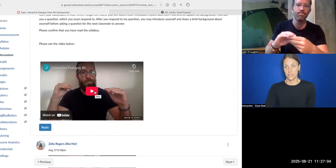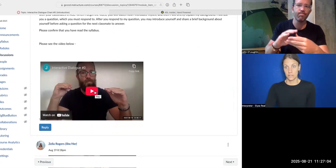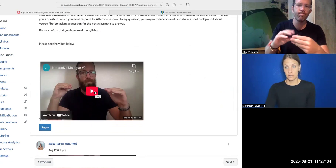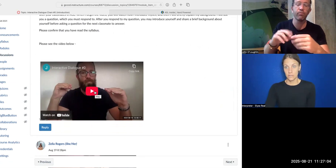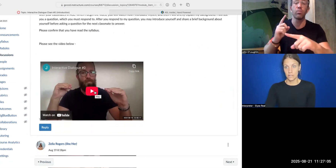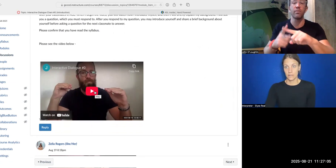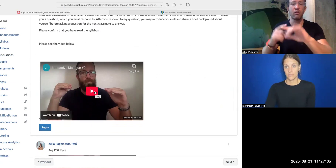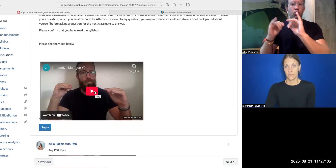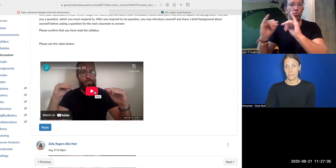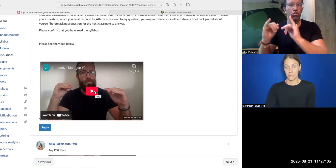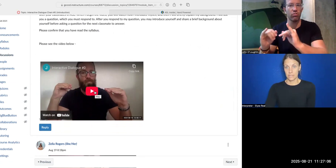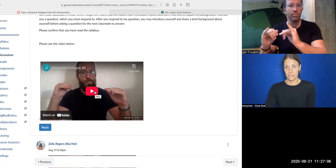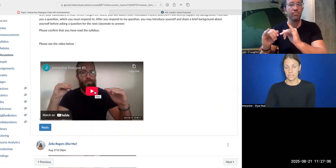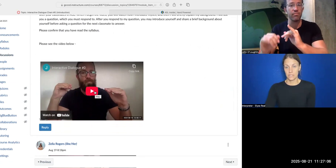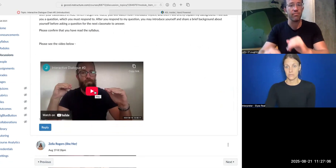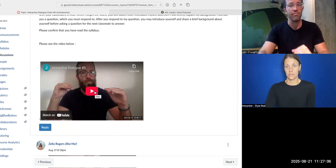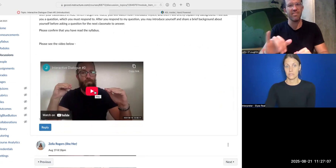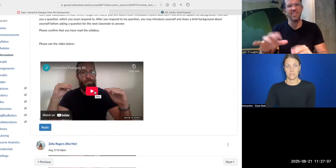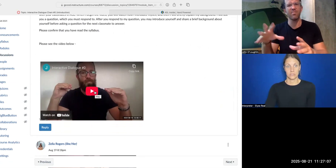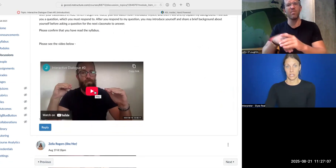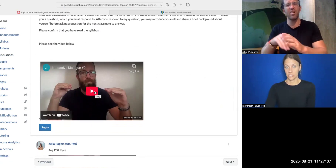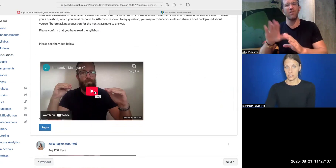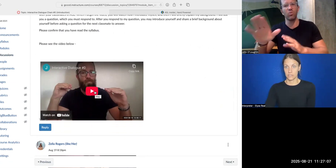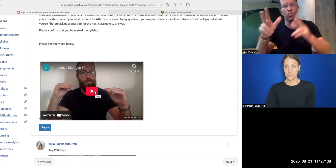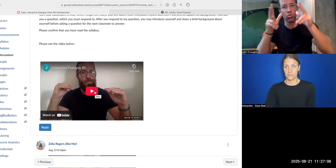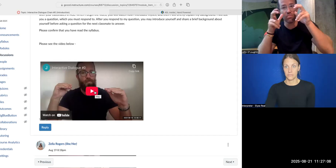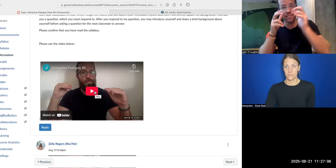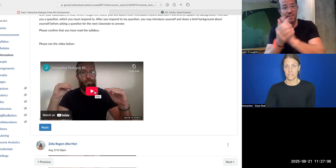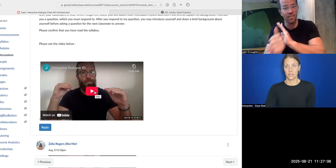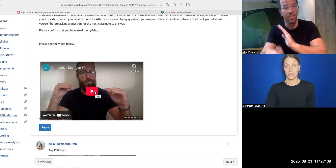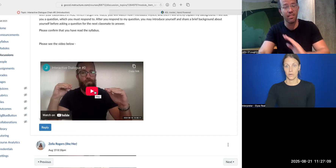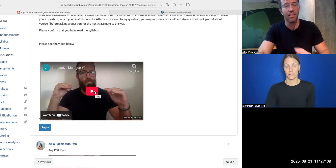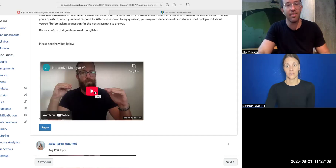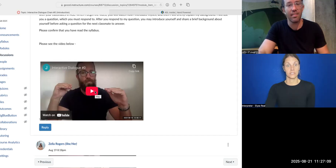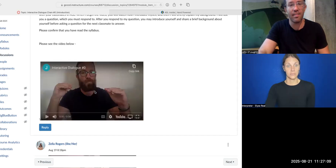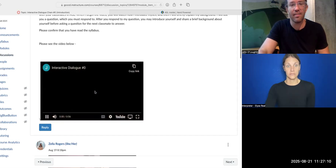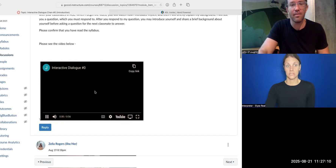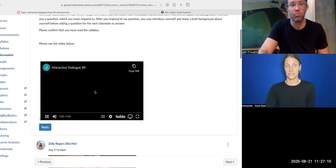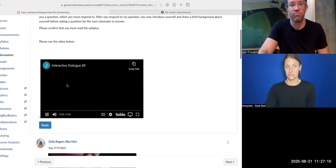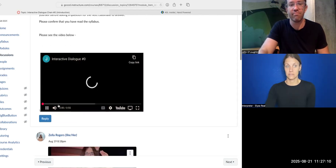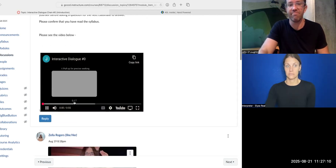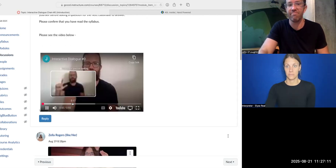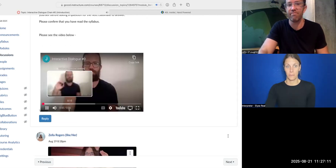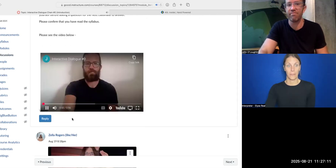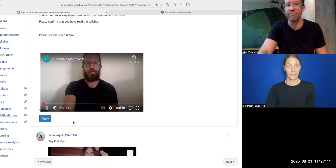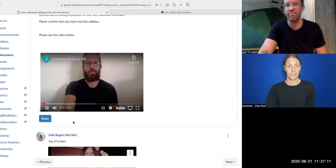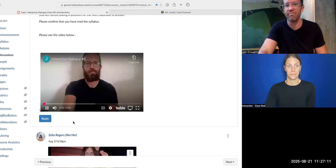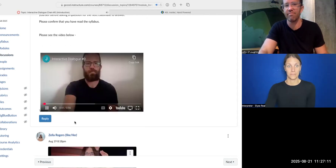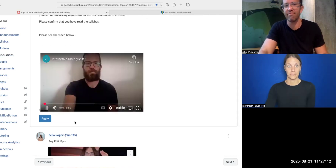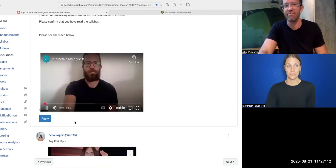this video and my message as well as the instructions. It's all part of your receptive skills.